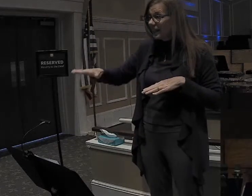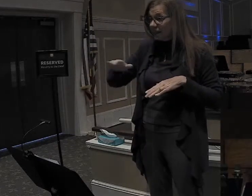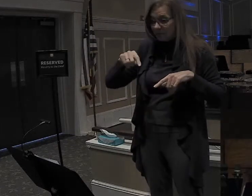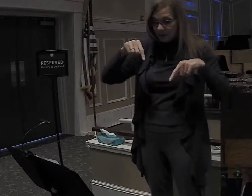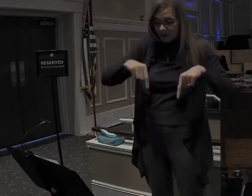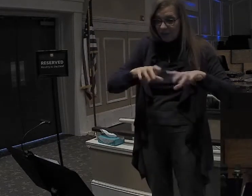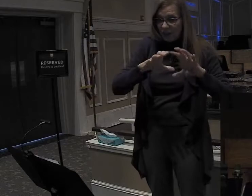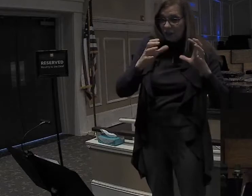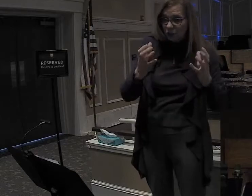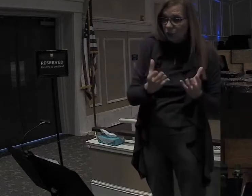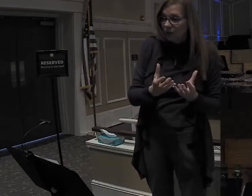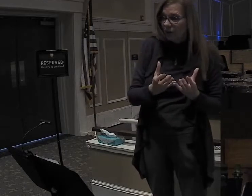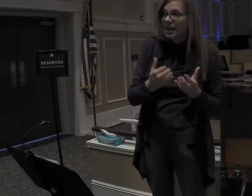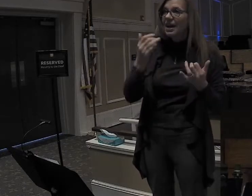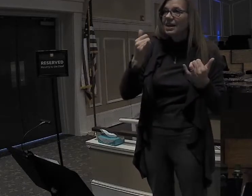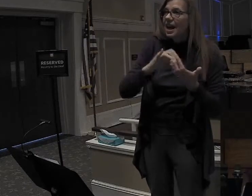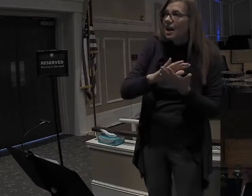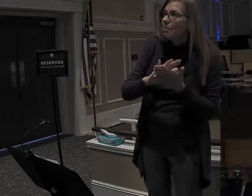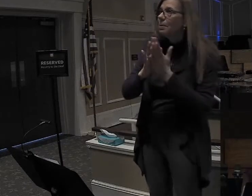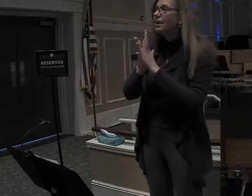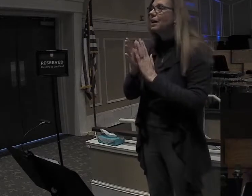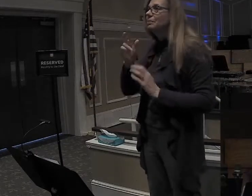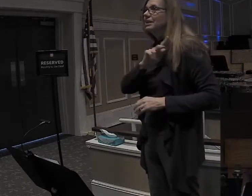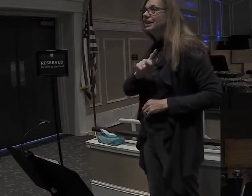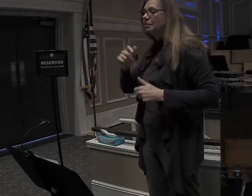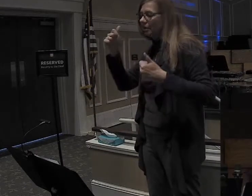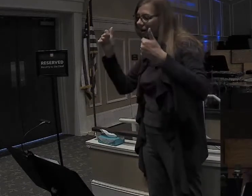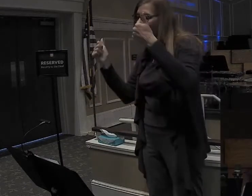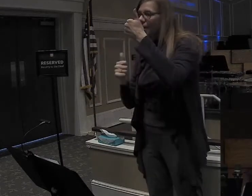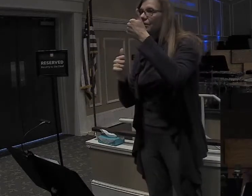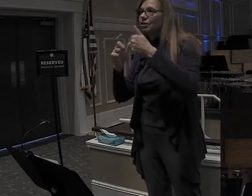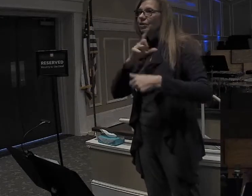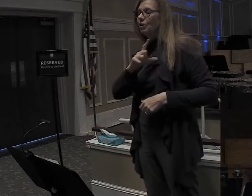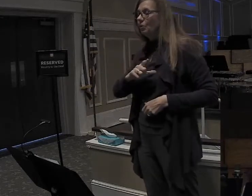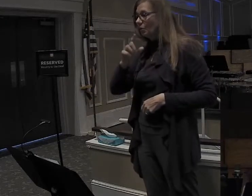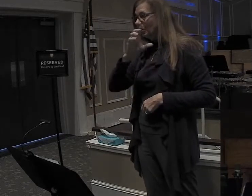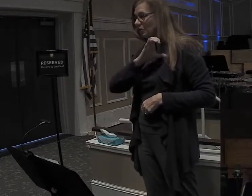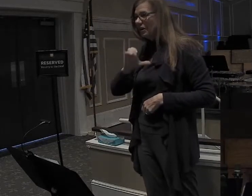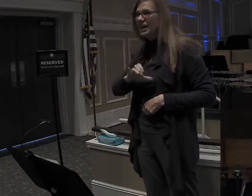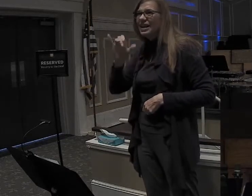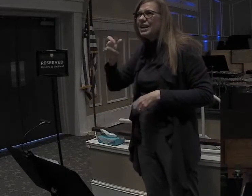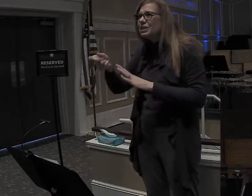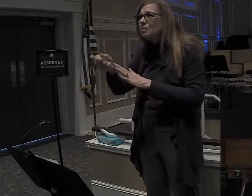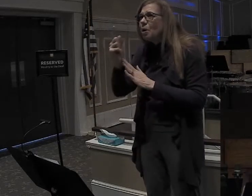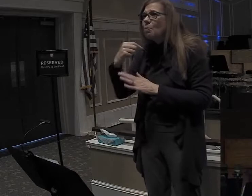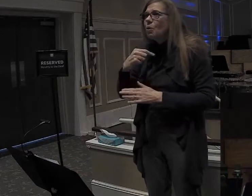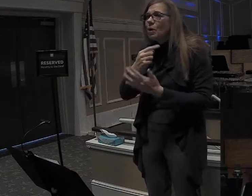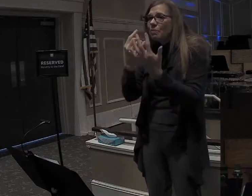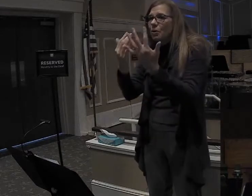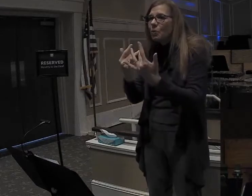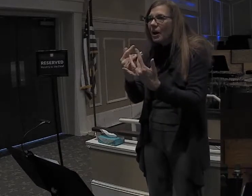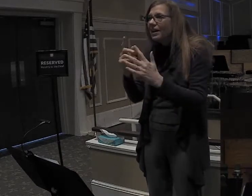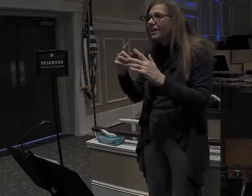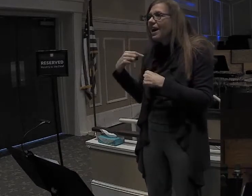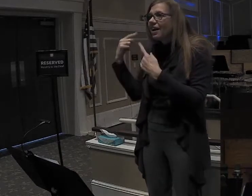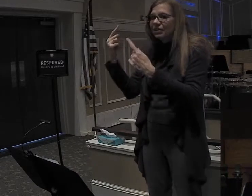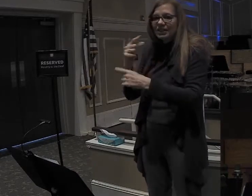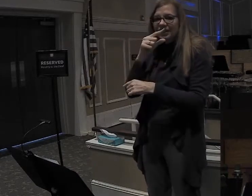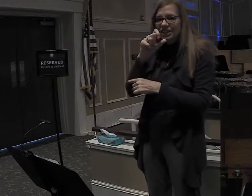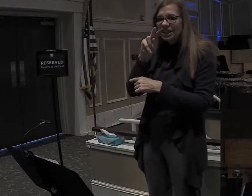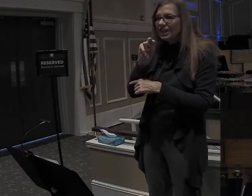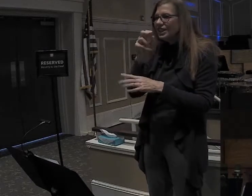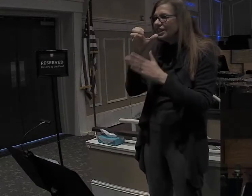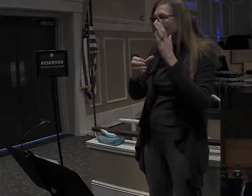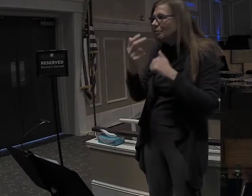become the kingdom of our Lord and of his Christ. This is the moment that we have been waiting for since Genesis 3.